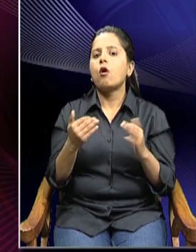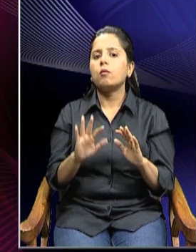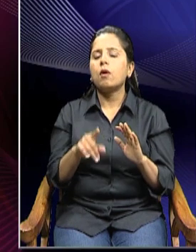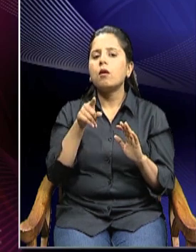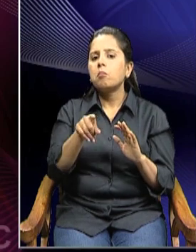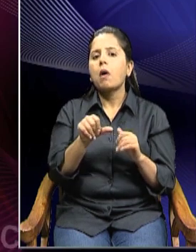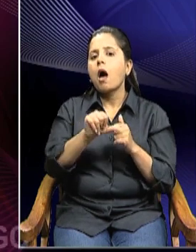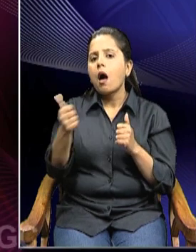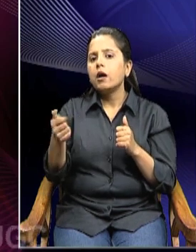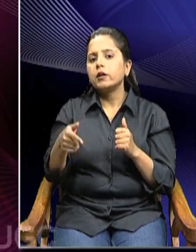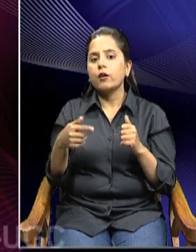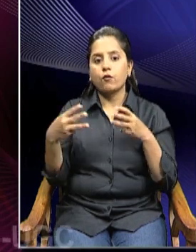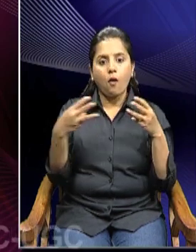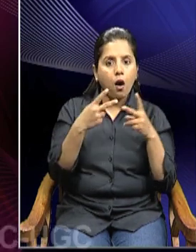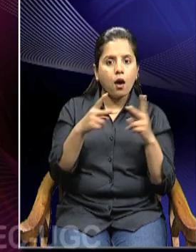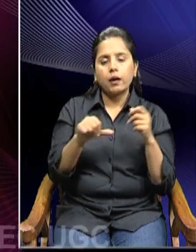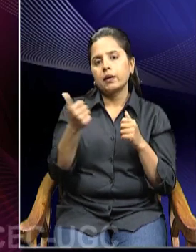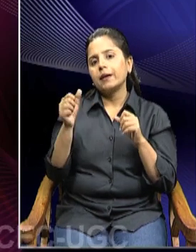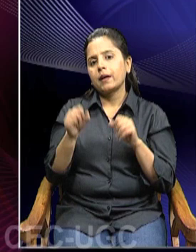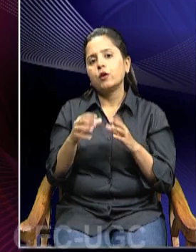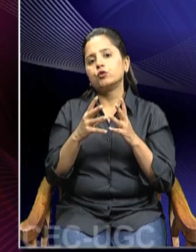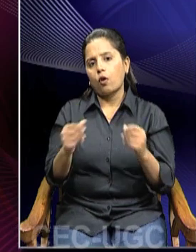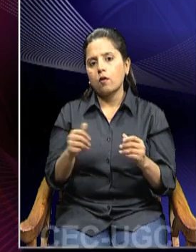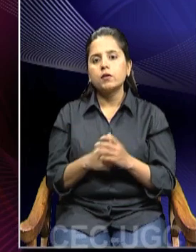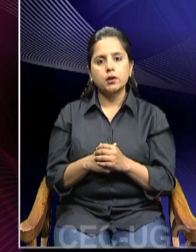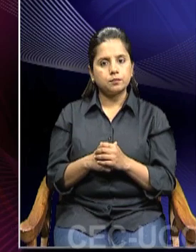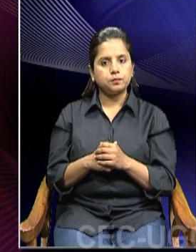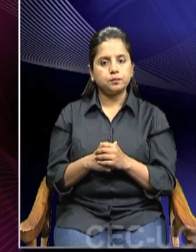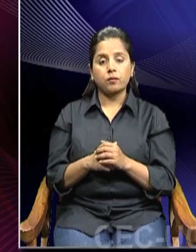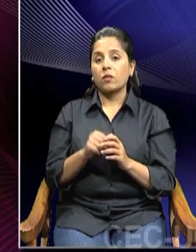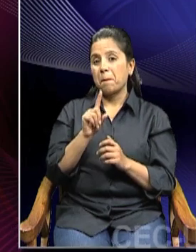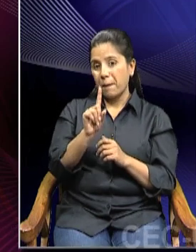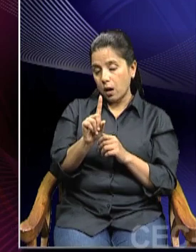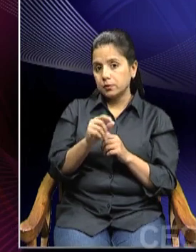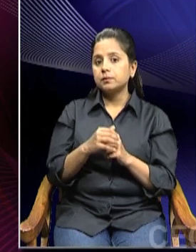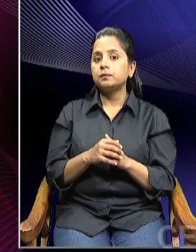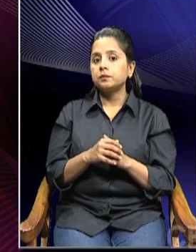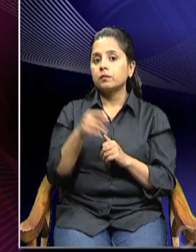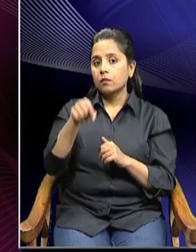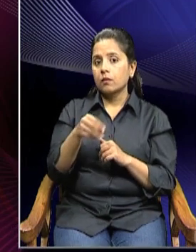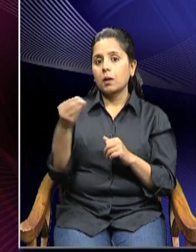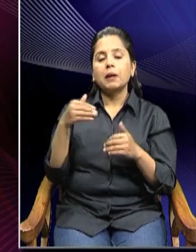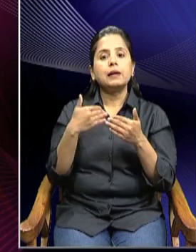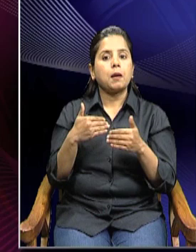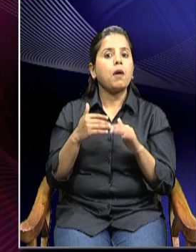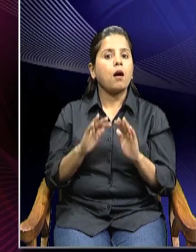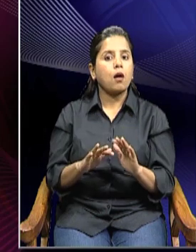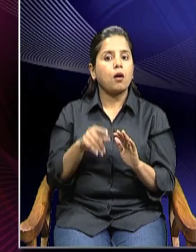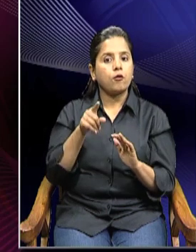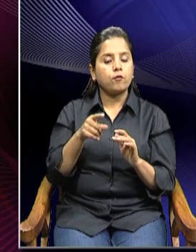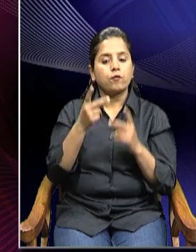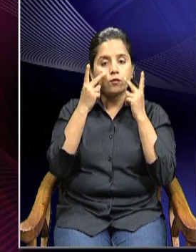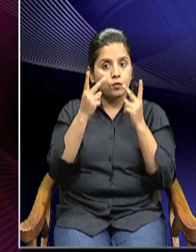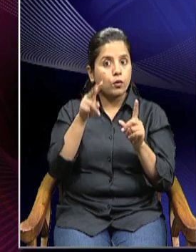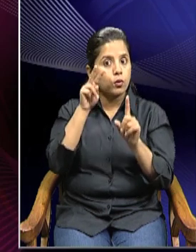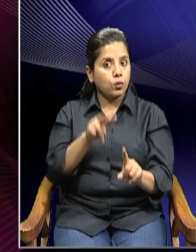apart from warfare. However, there are limits to this view